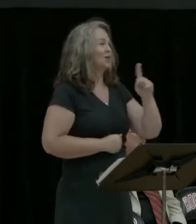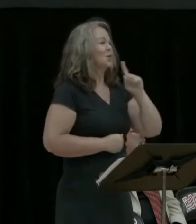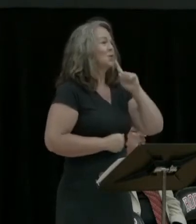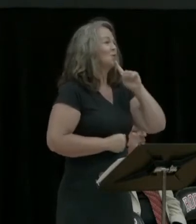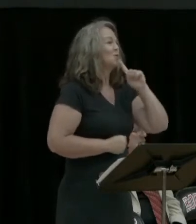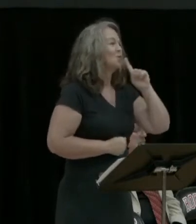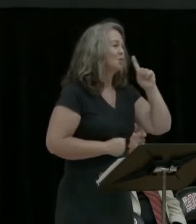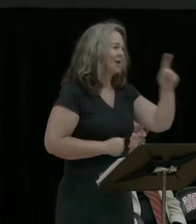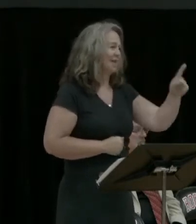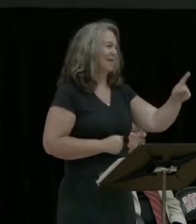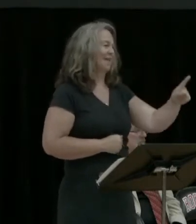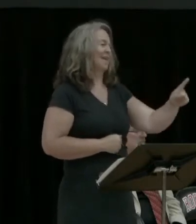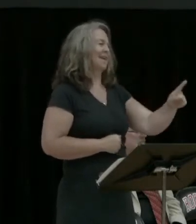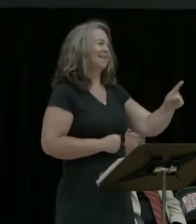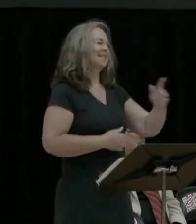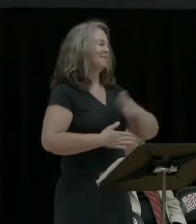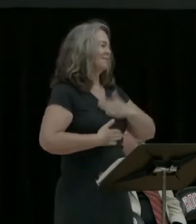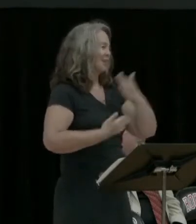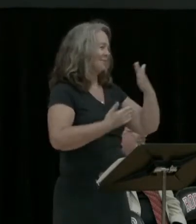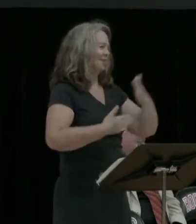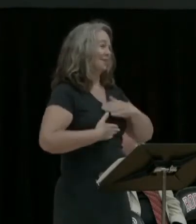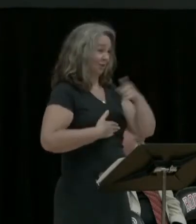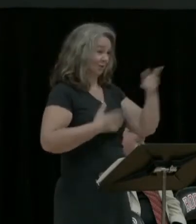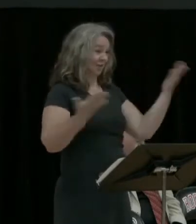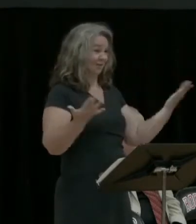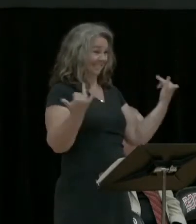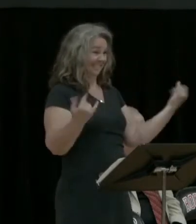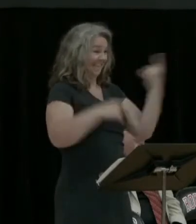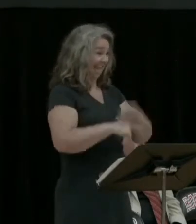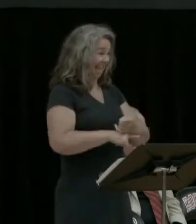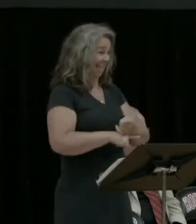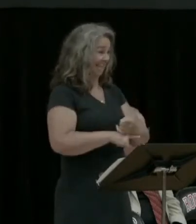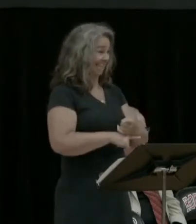really, really glad you're here to join us today.